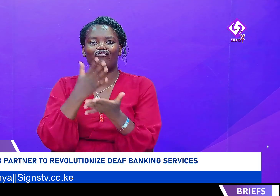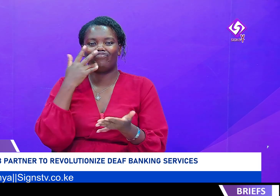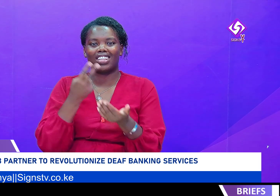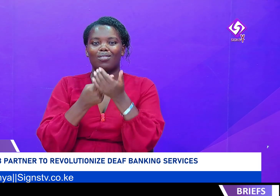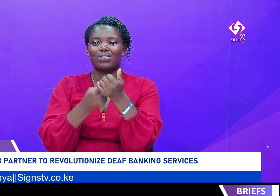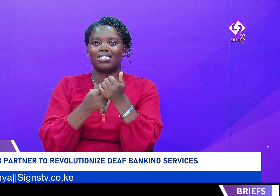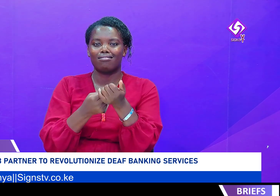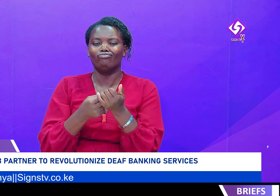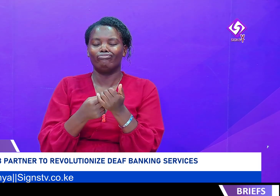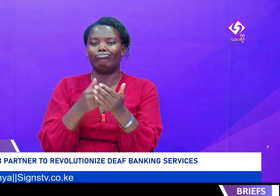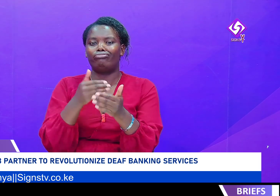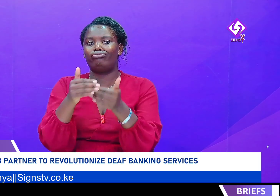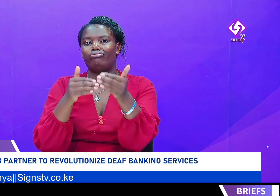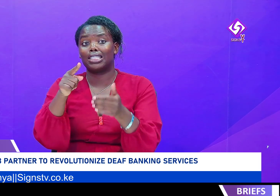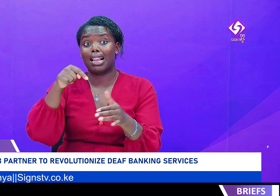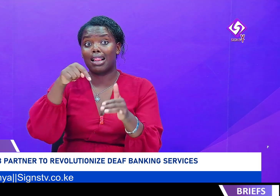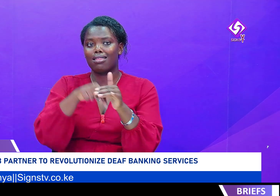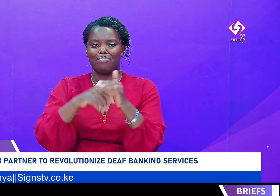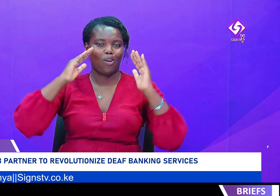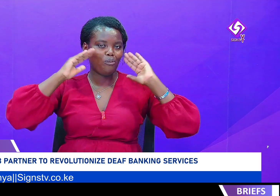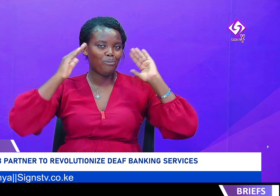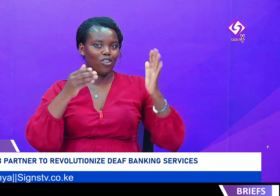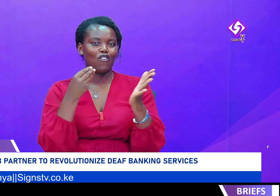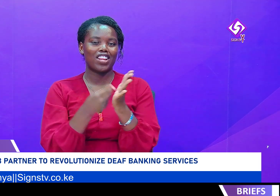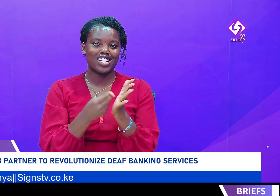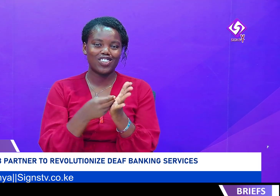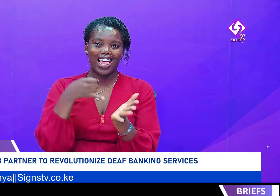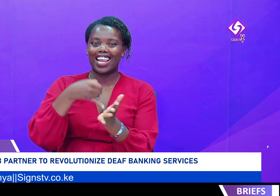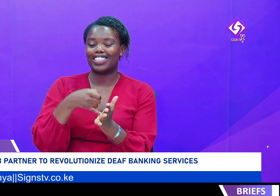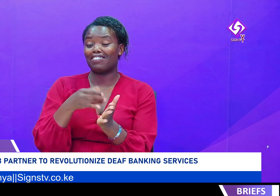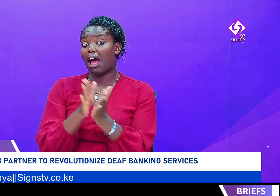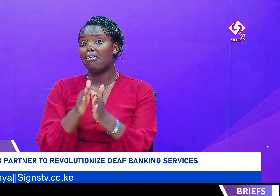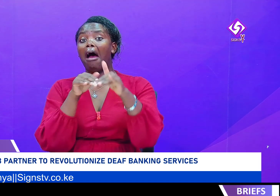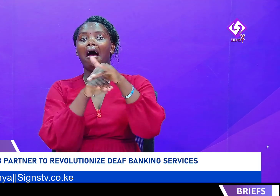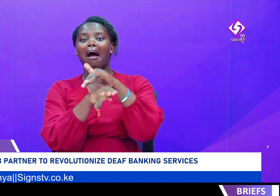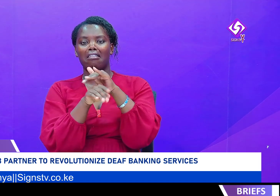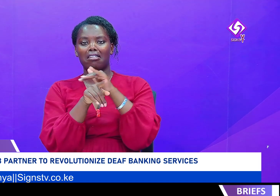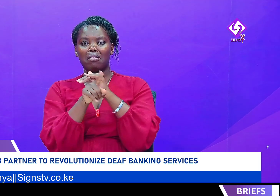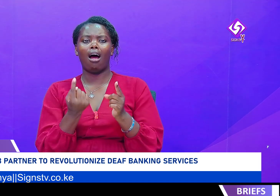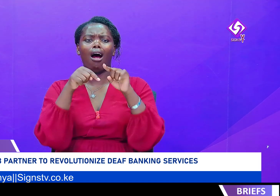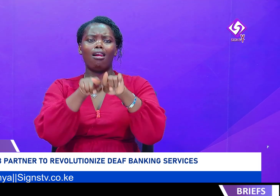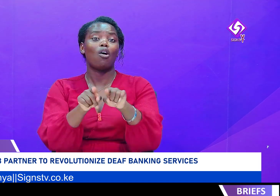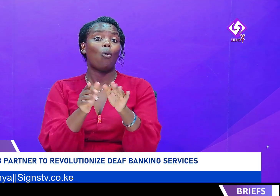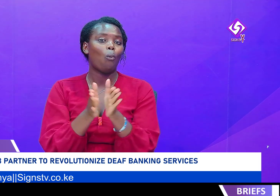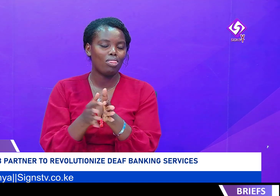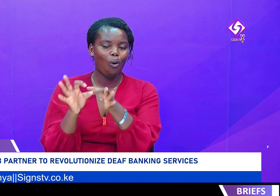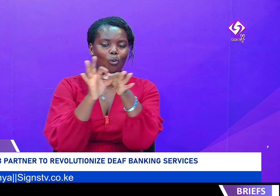KCB Bank confirmed that partnership underscores its deep commitment to financial inclusivity and